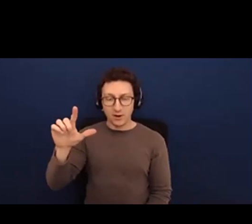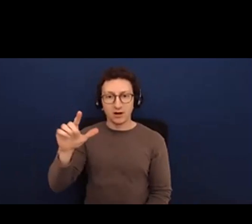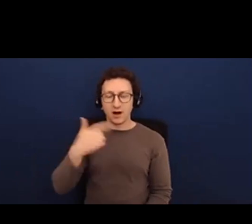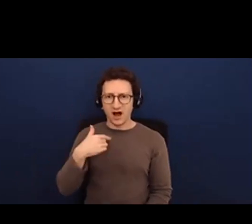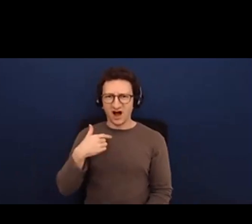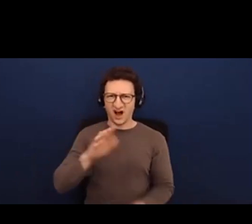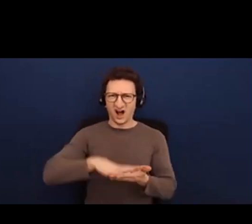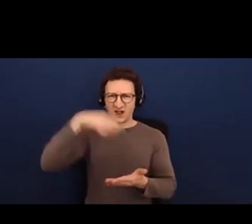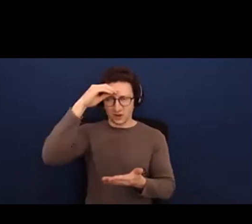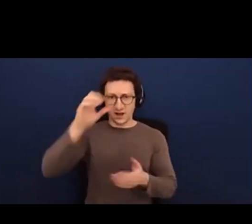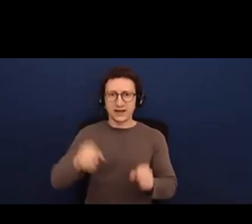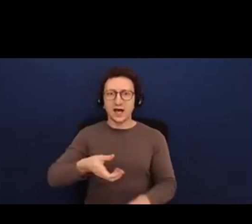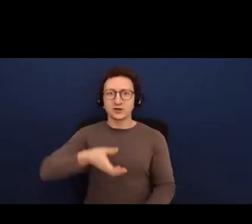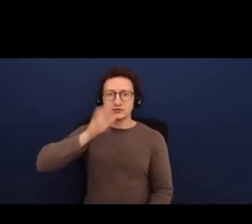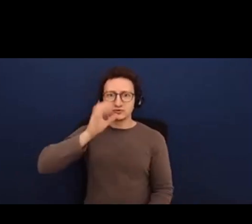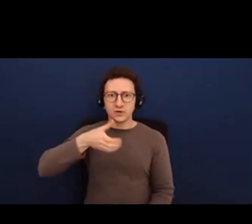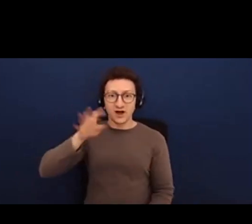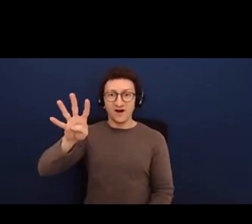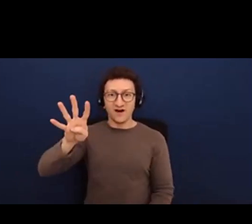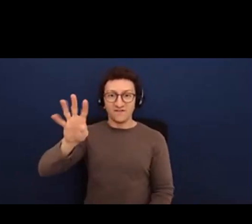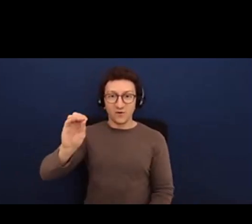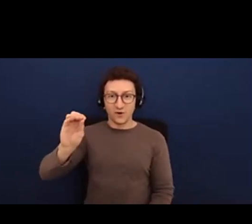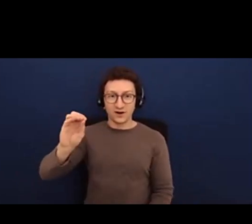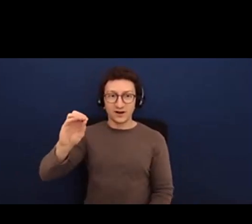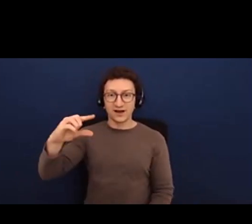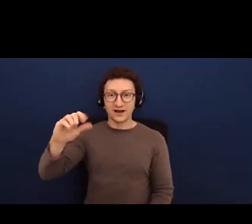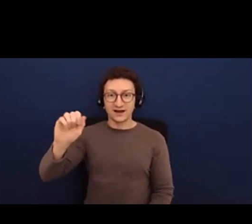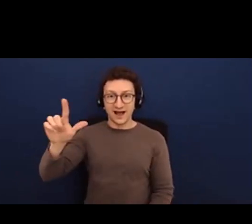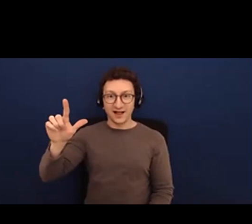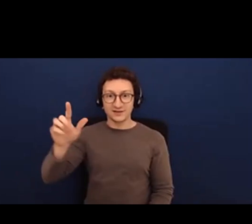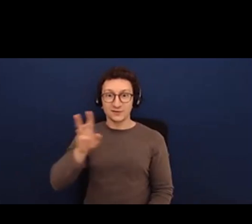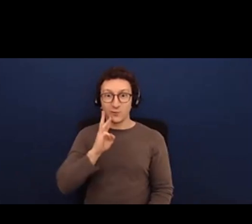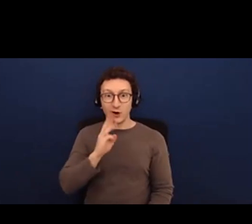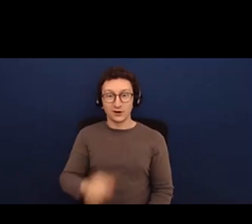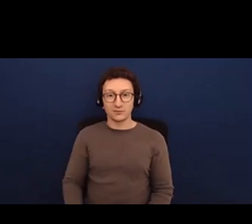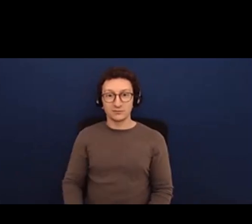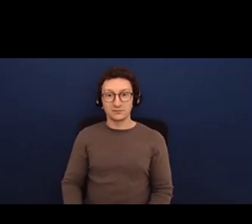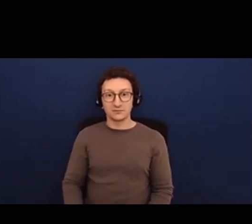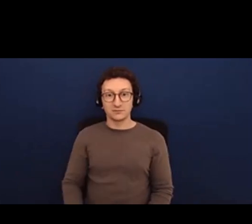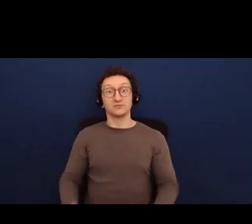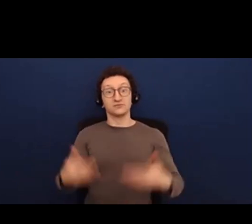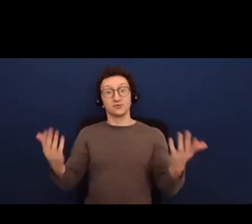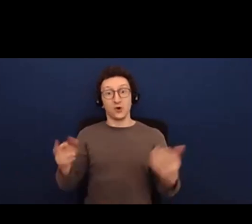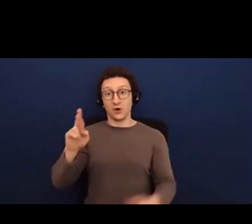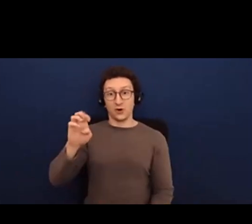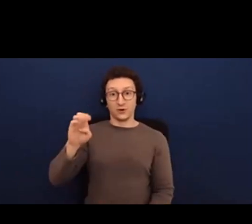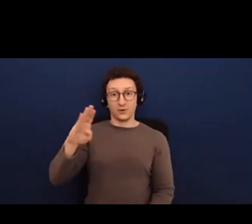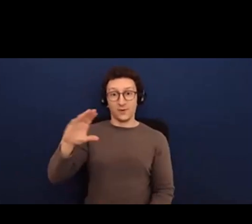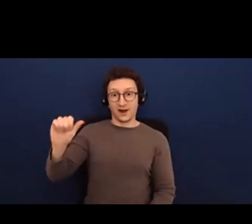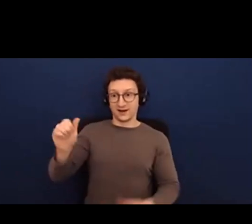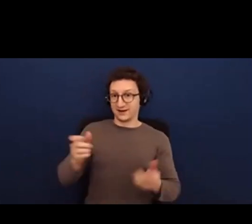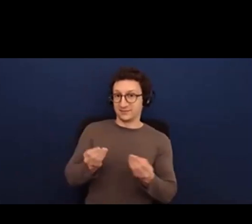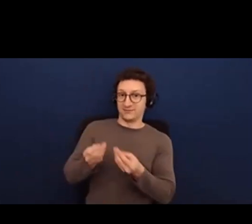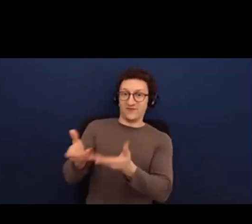think that the Rebecca watering the camels of Mordecai Kaplan, watering the camels of